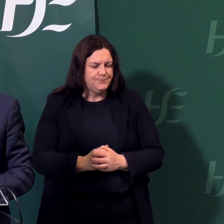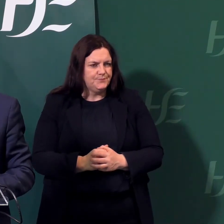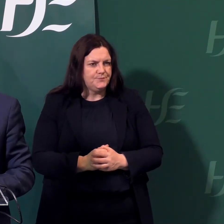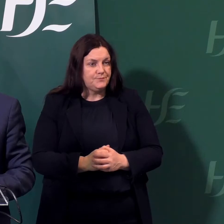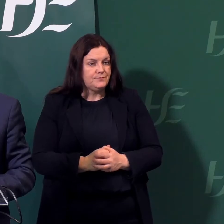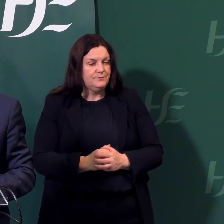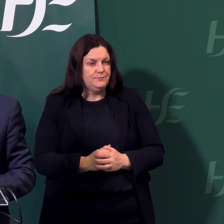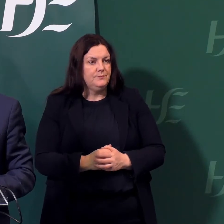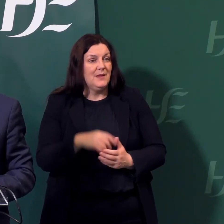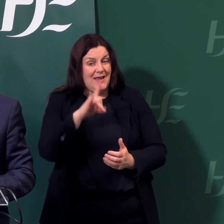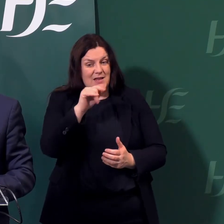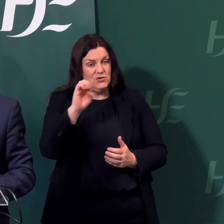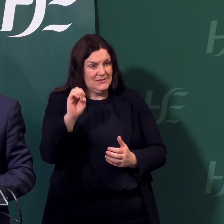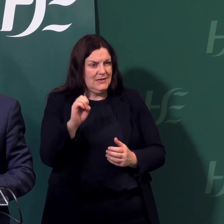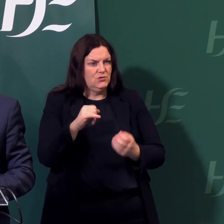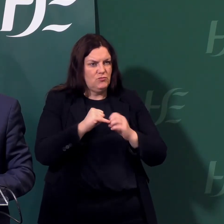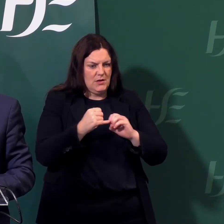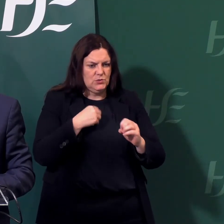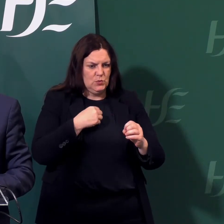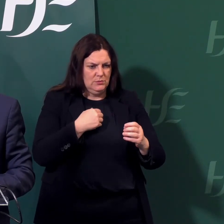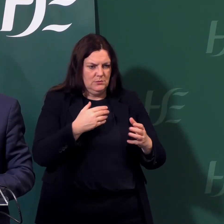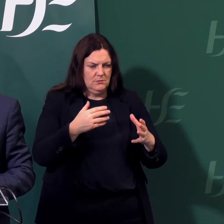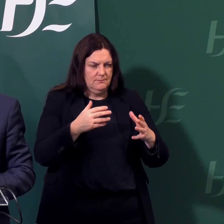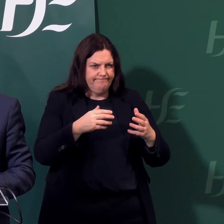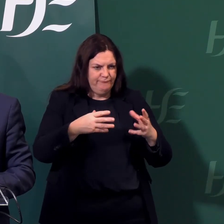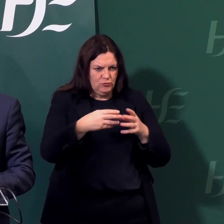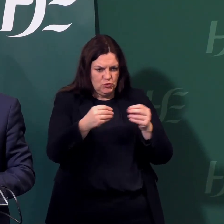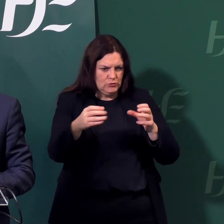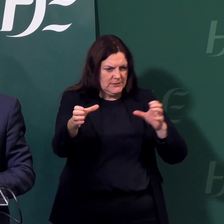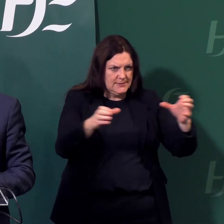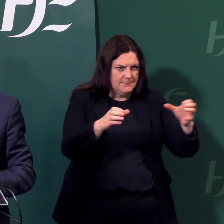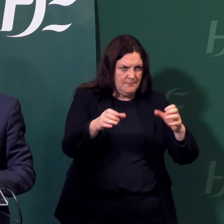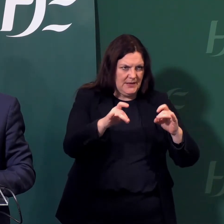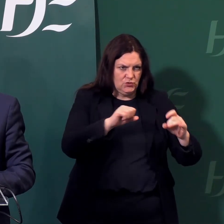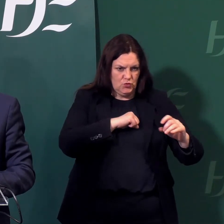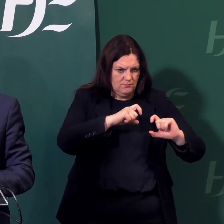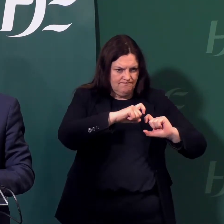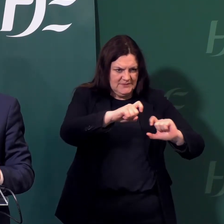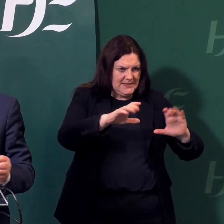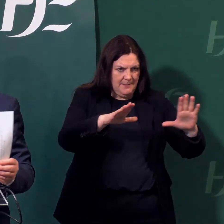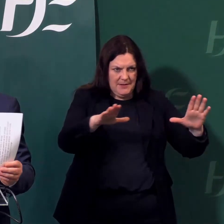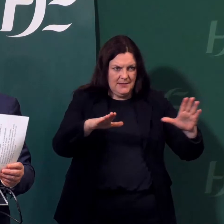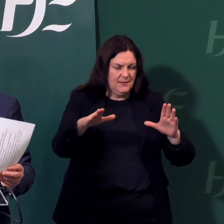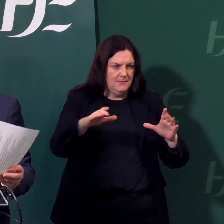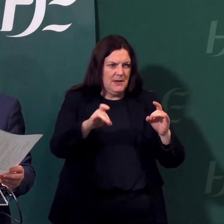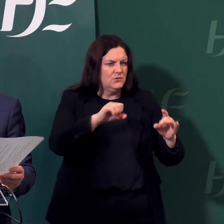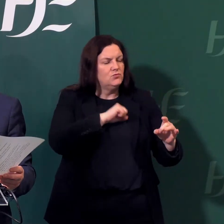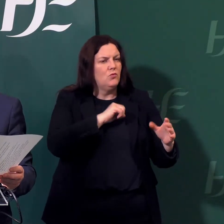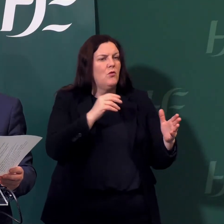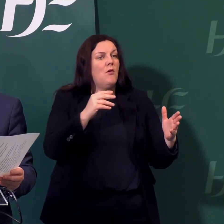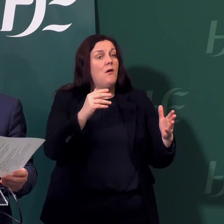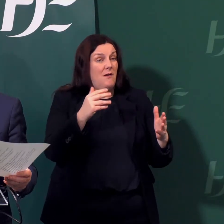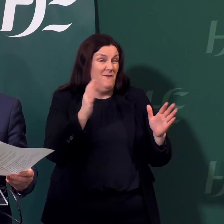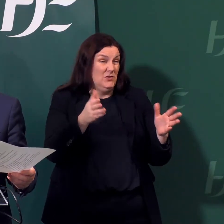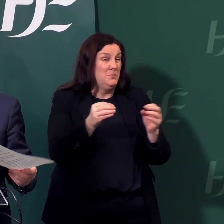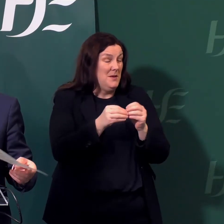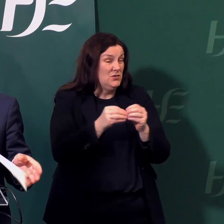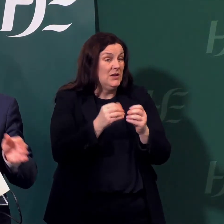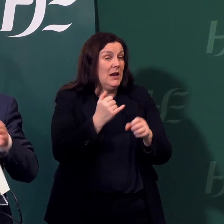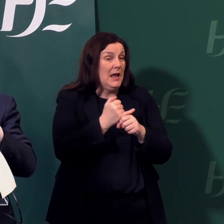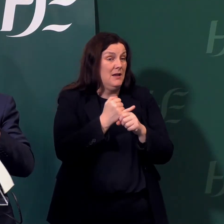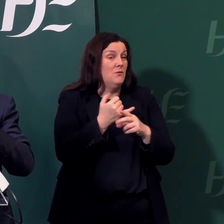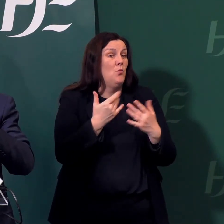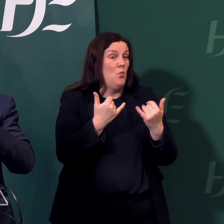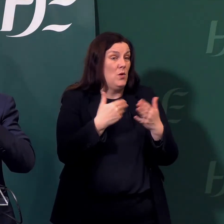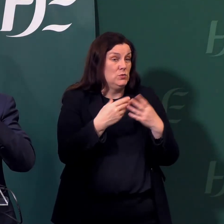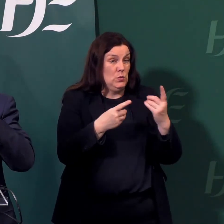working to stabilise and increase our resources across the system. And And these include, as I just mentioned, our resourcing for